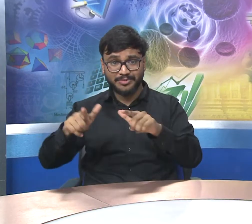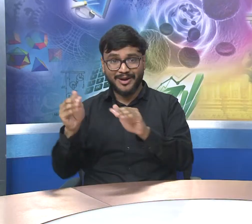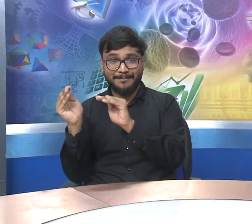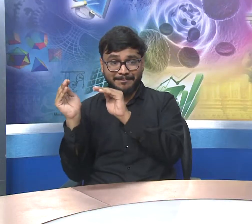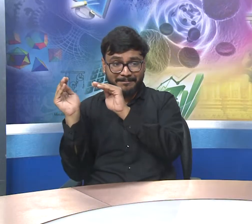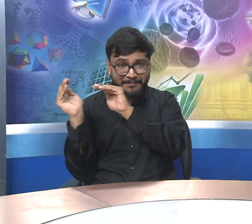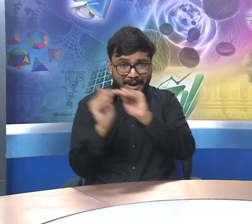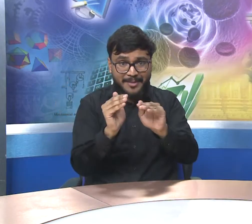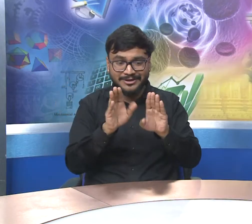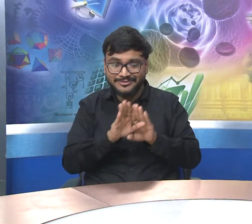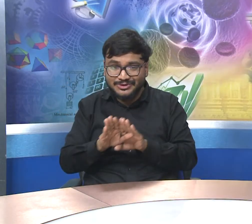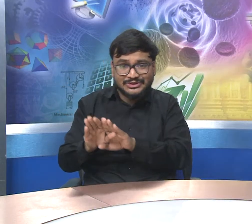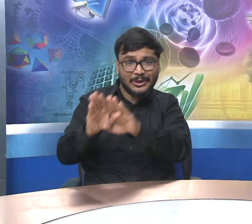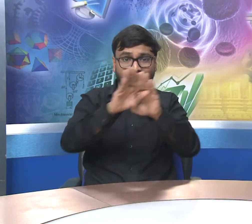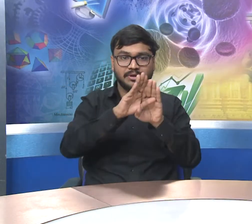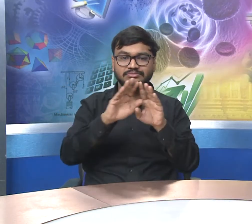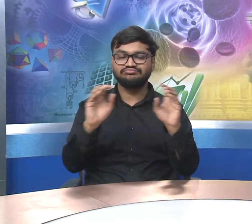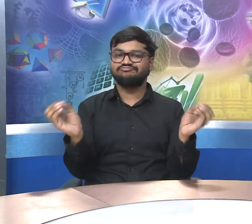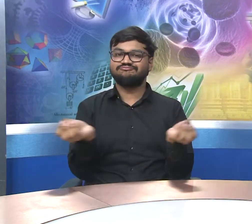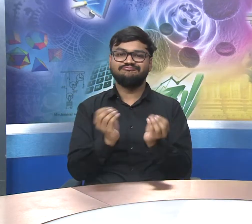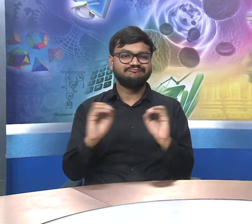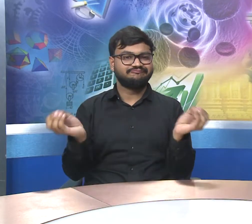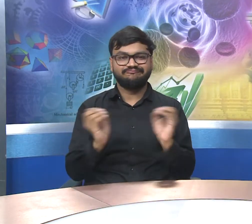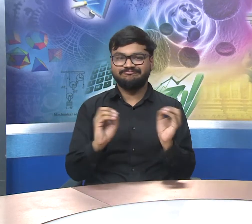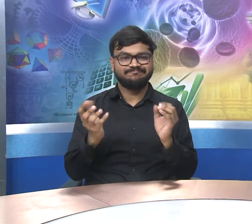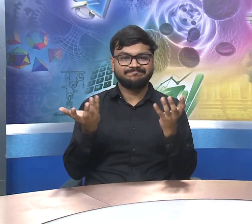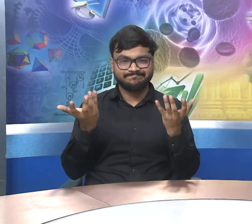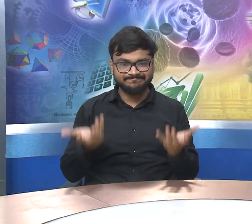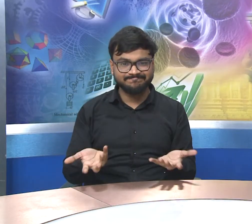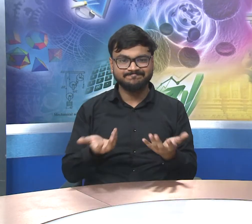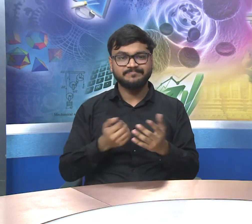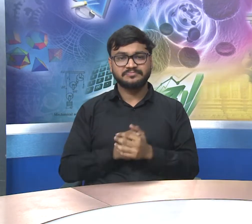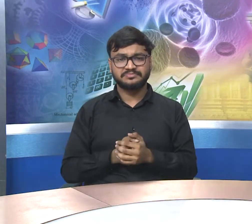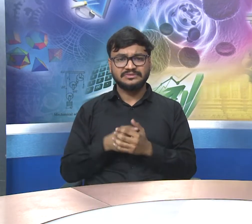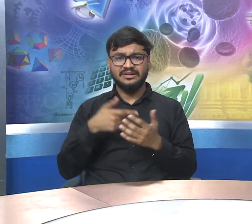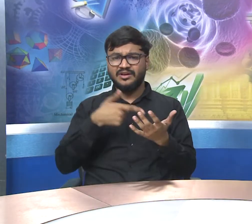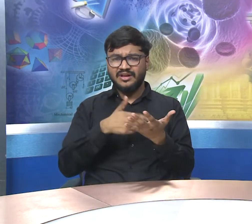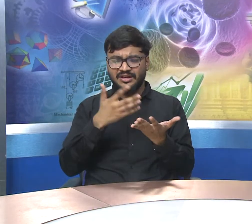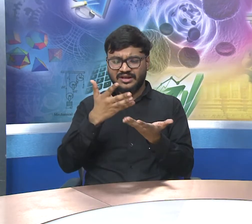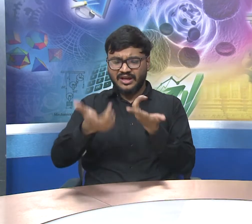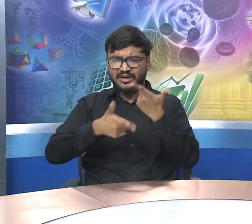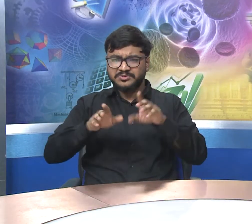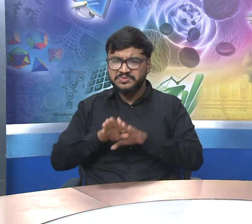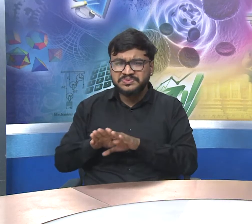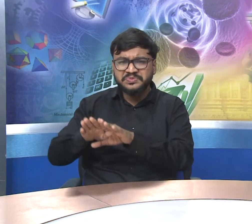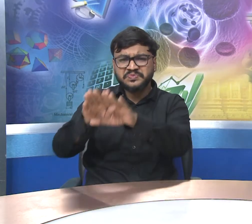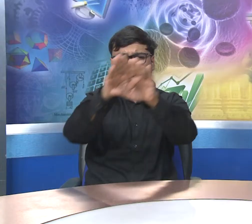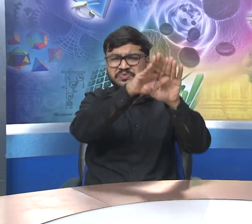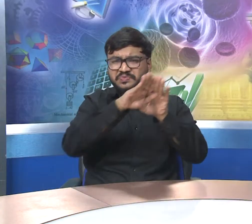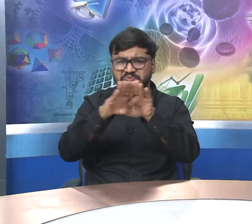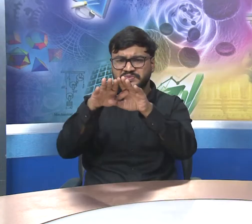This can only happen when education through sign language becomes widely available.